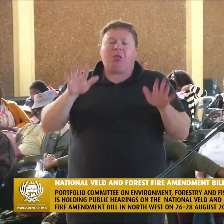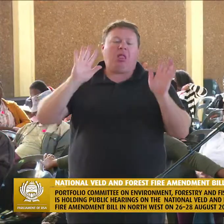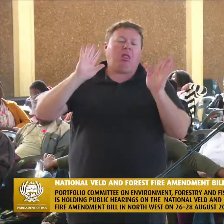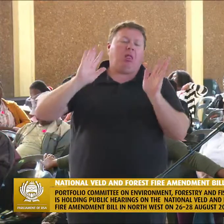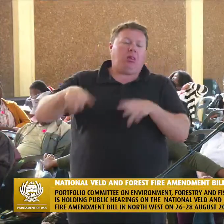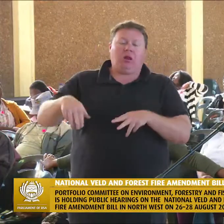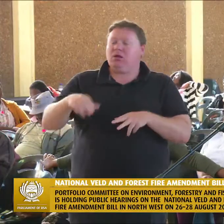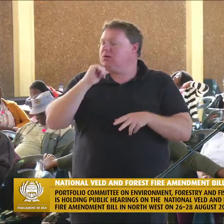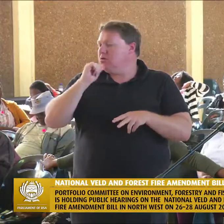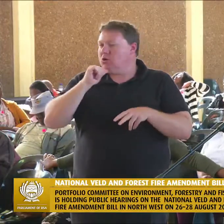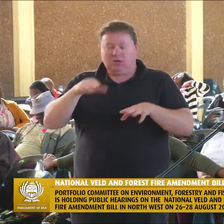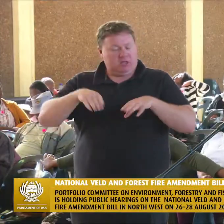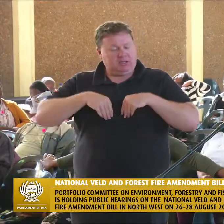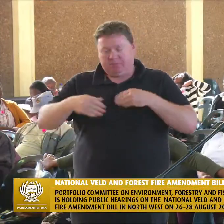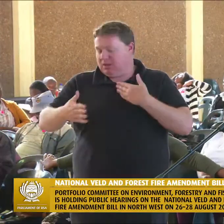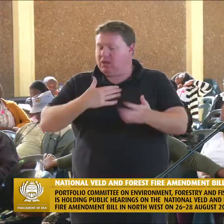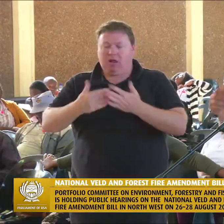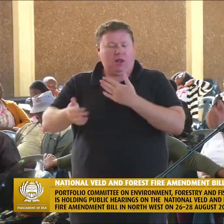mr